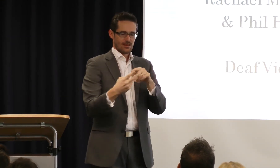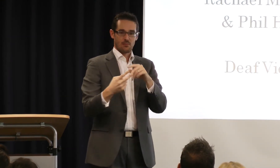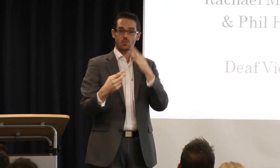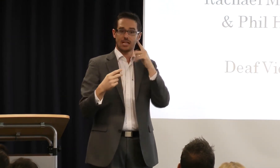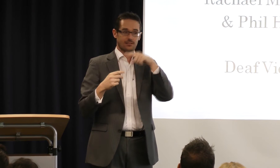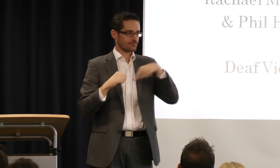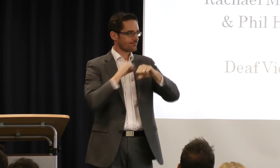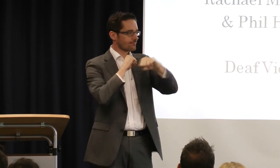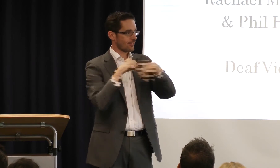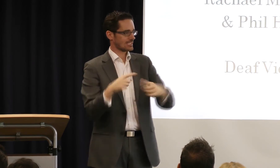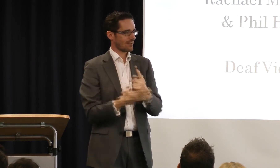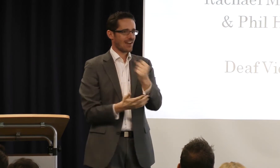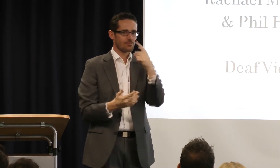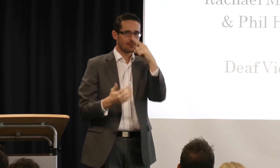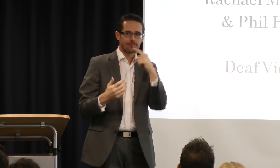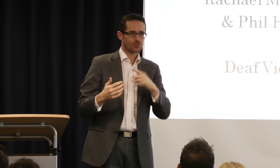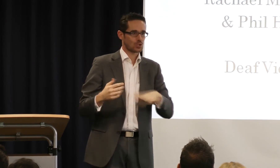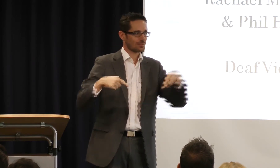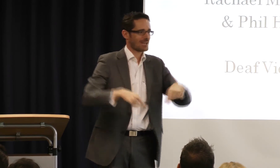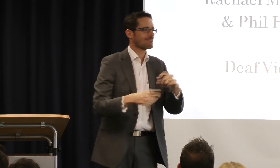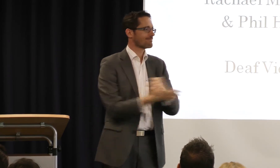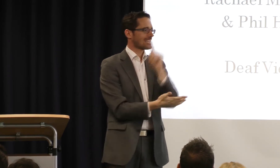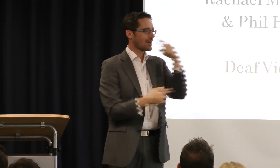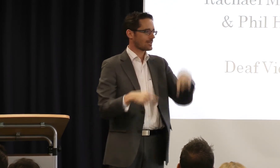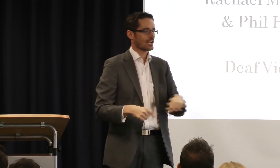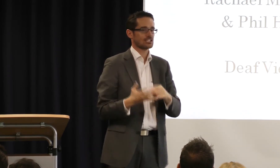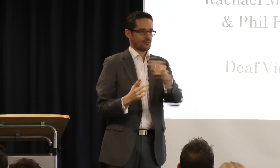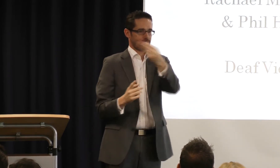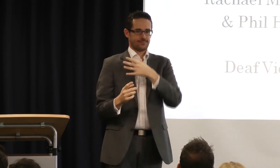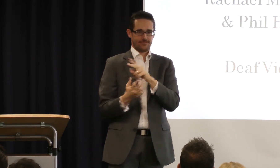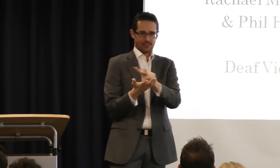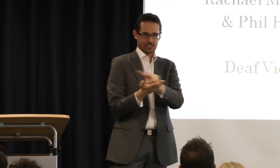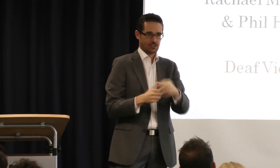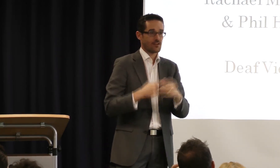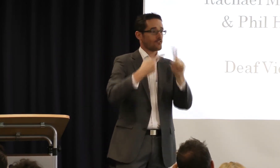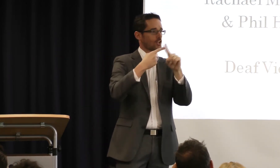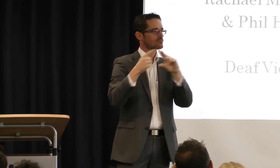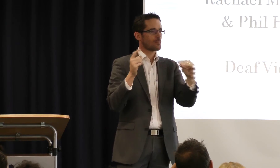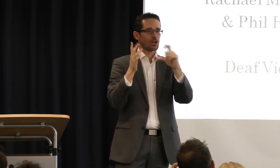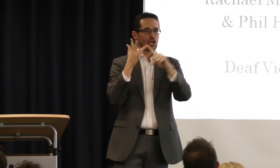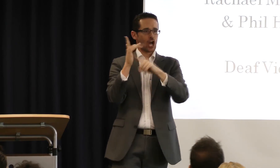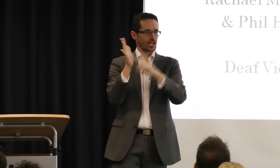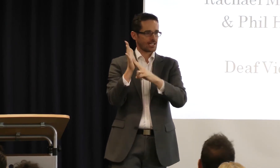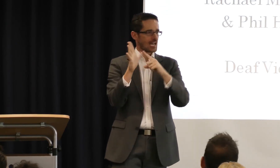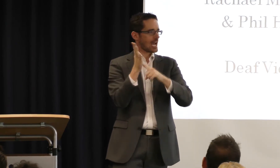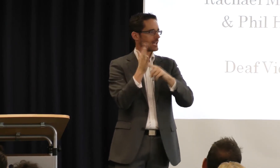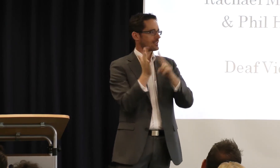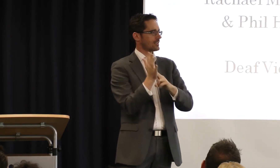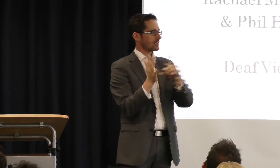to share with you. We promoted this event, and then there are many people that wanted to attend but could not. And we have 2 videos